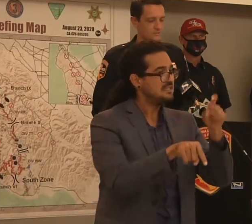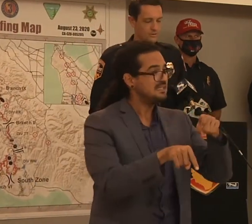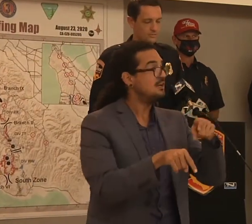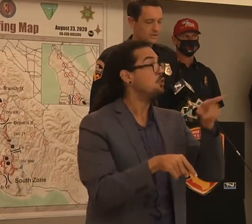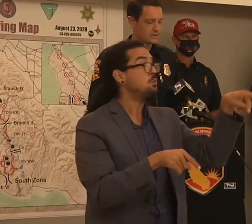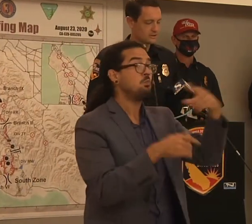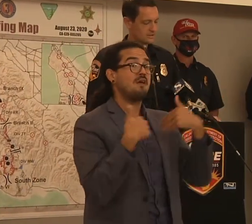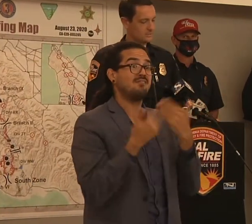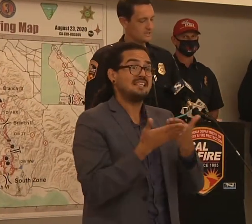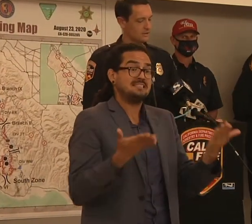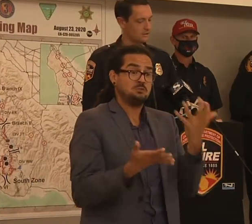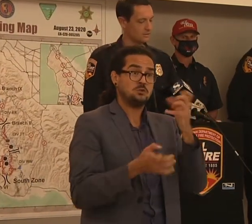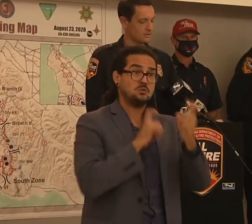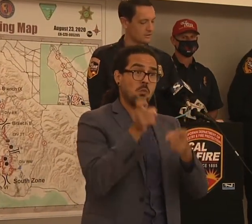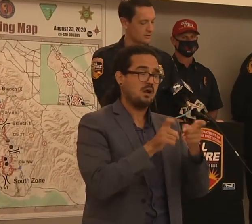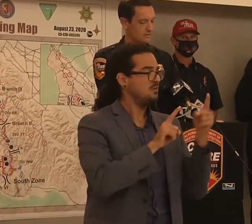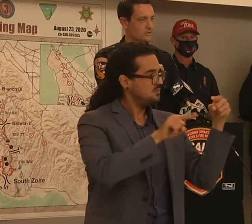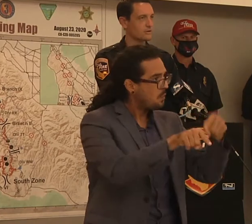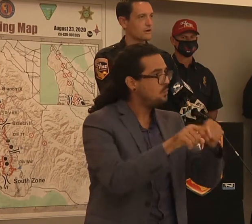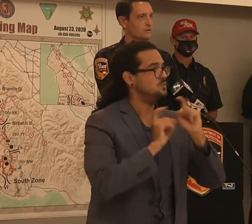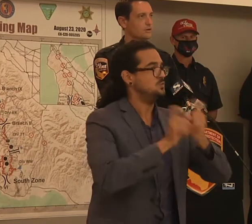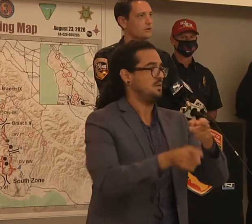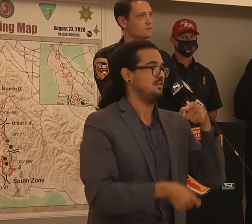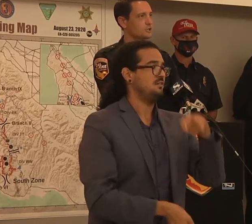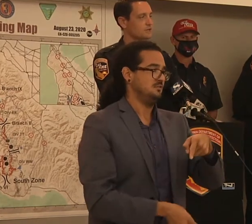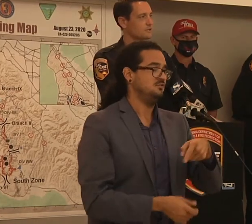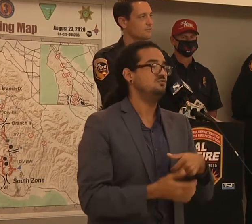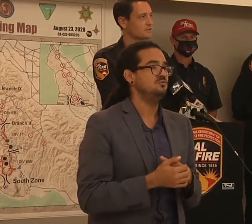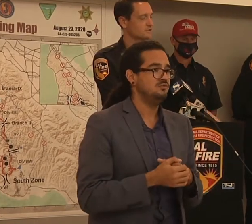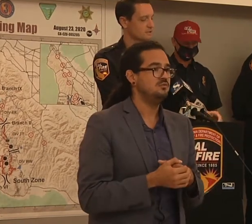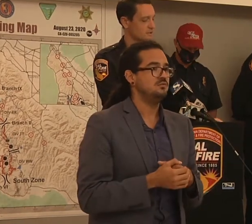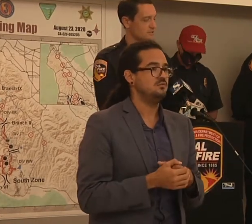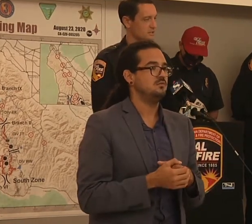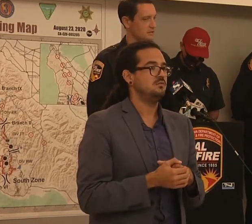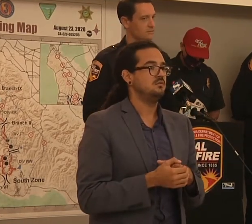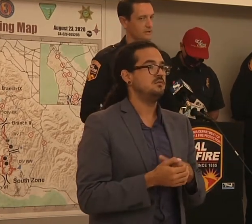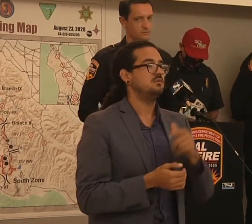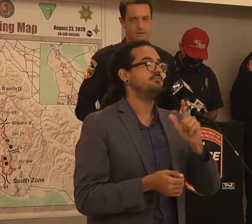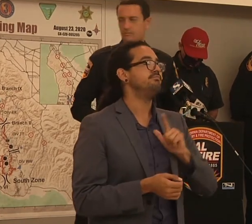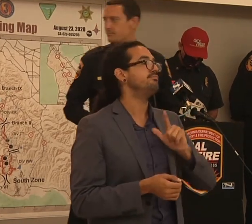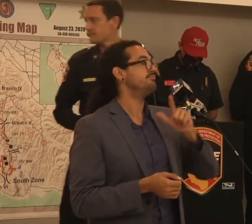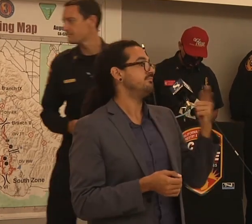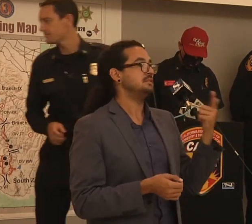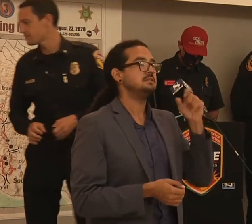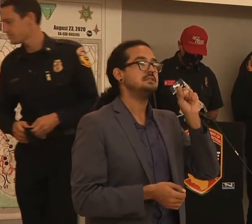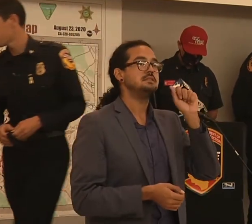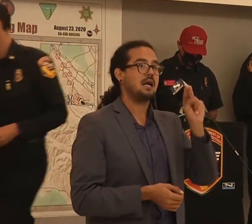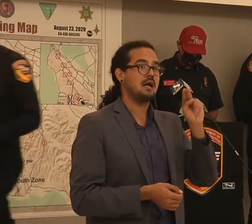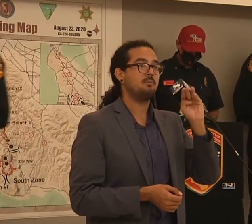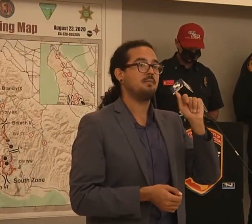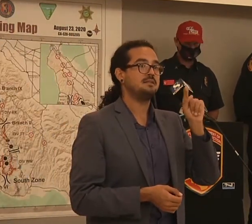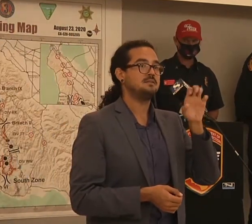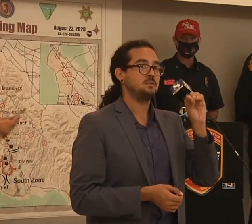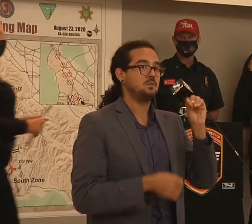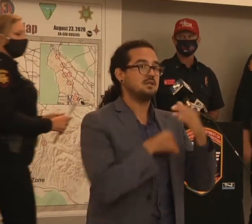Speaking next from the San Mateo County Sheriff's Office is Detective Blankswade.